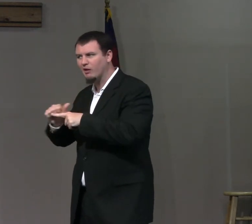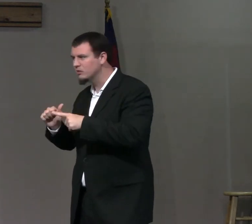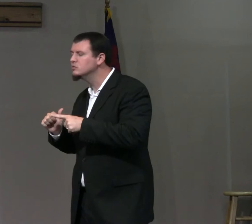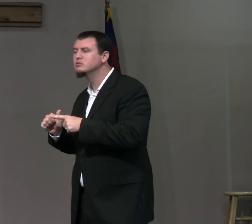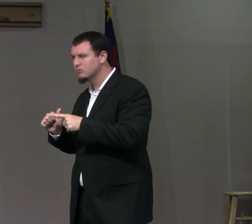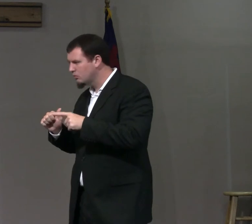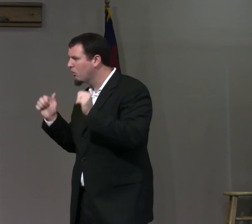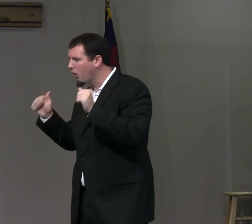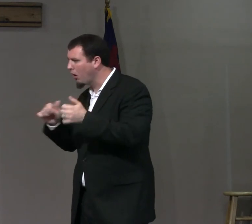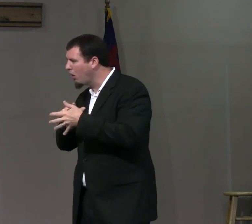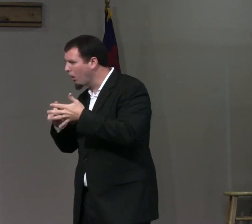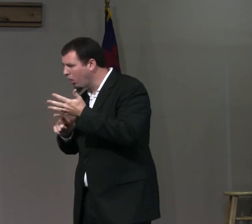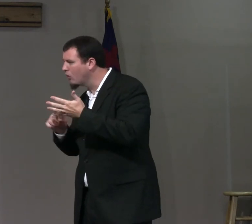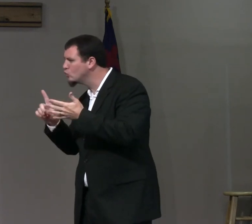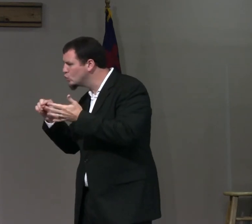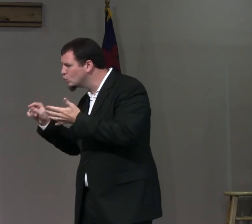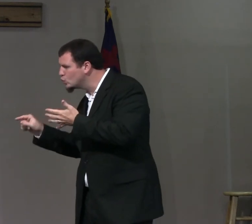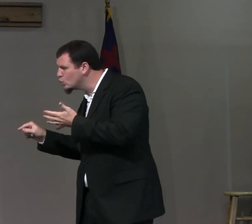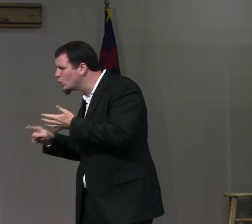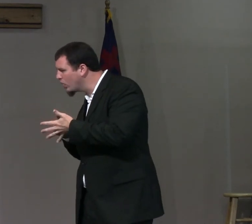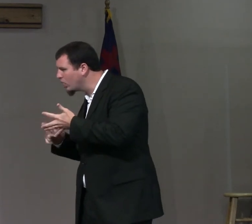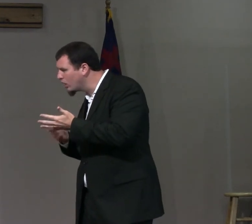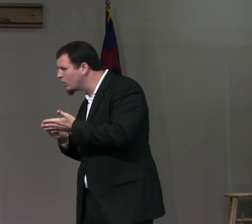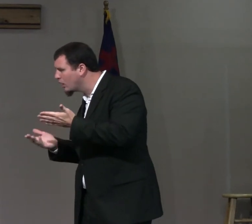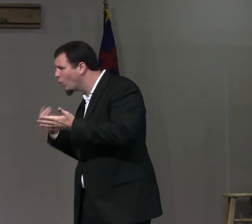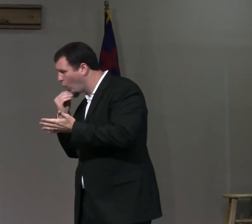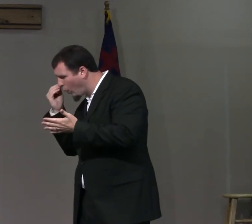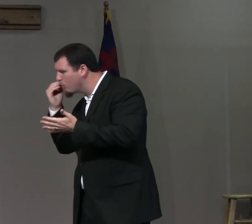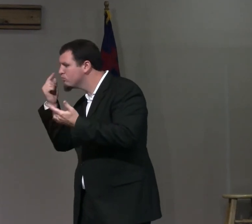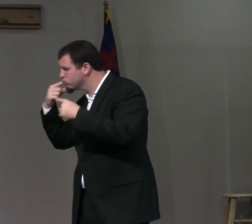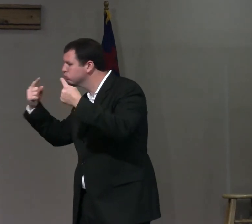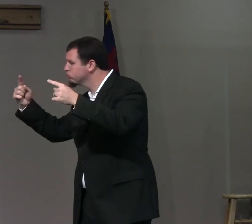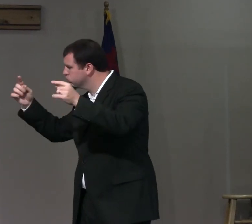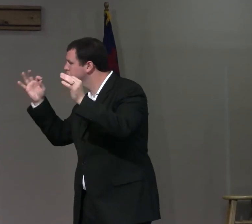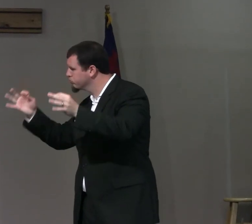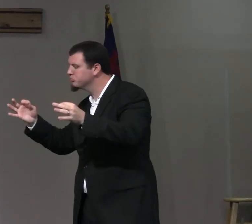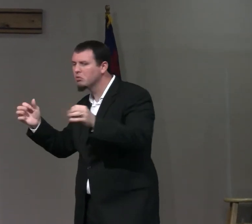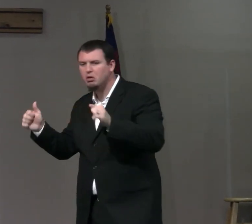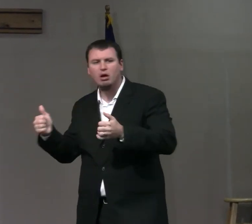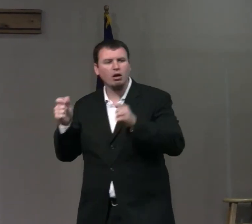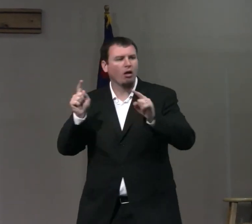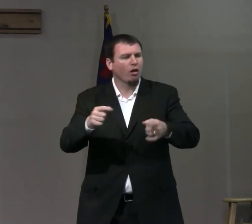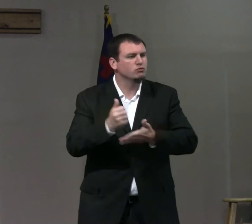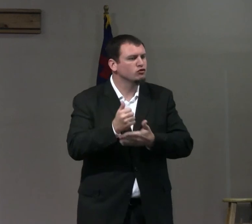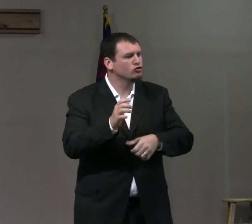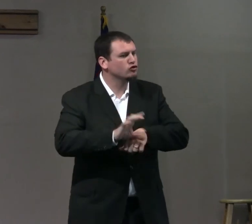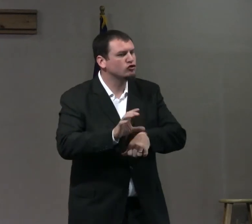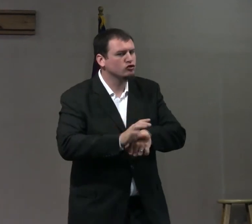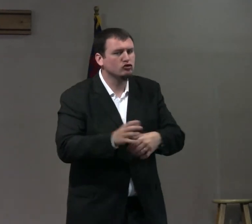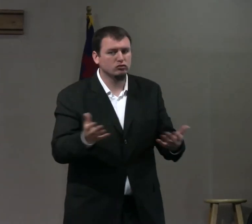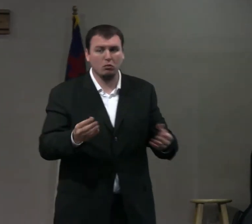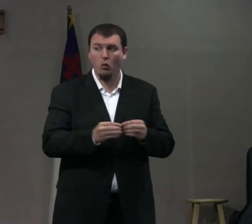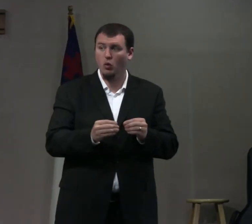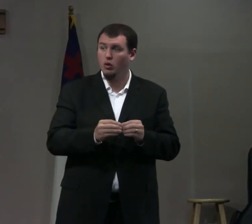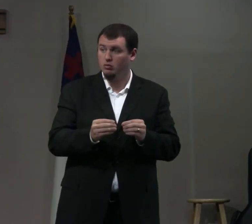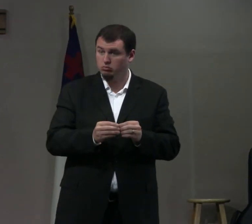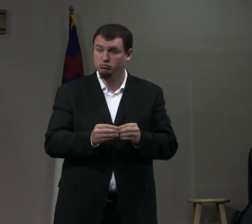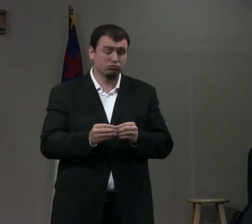Go practice in your home. When you're successful in the home, then you're able to come to the church